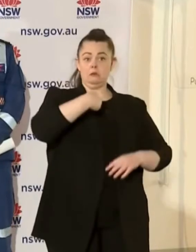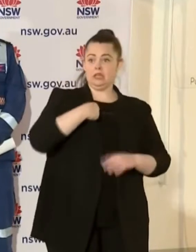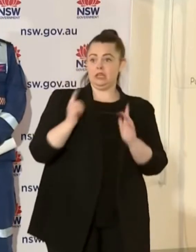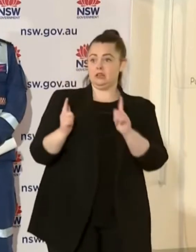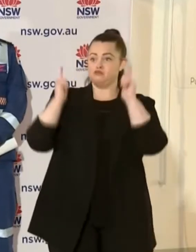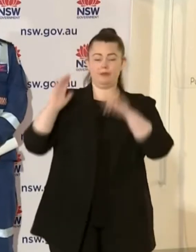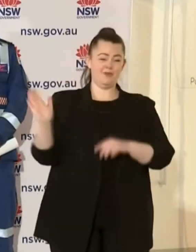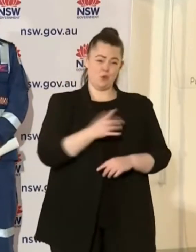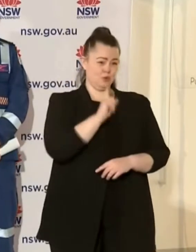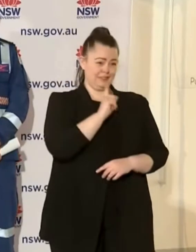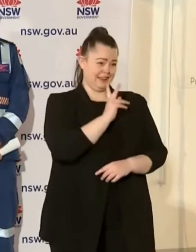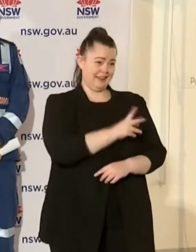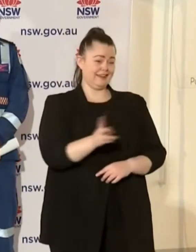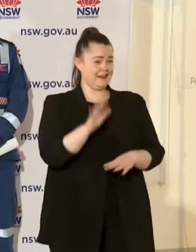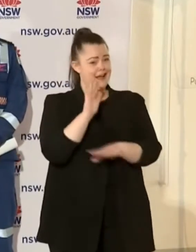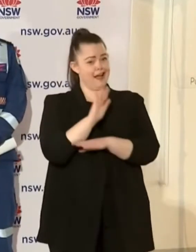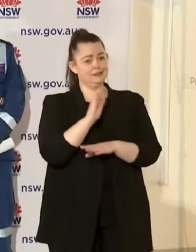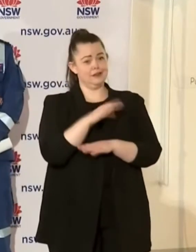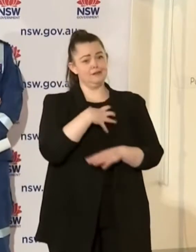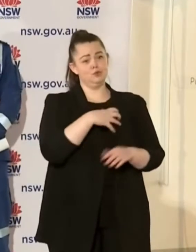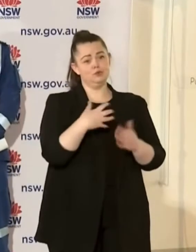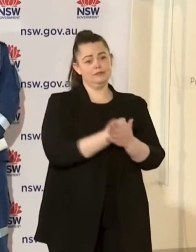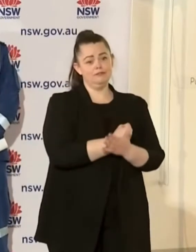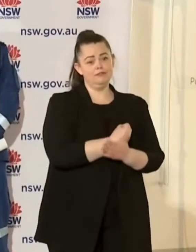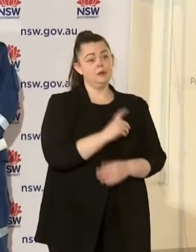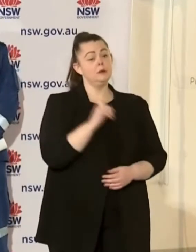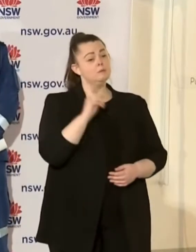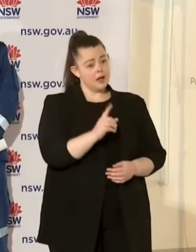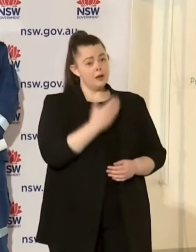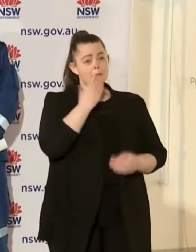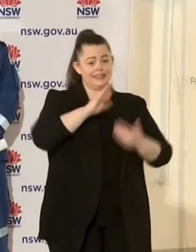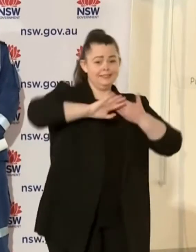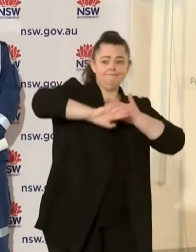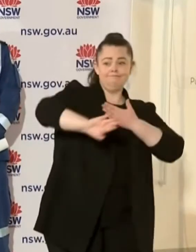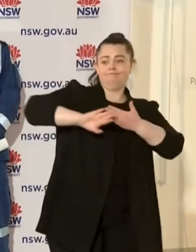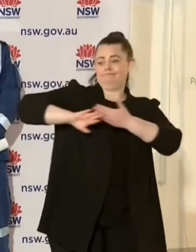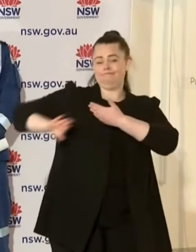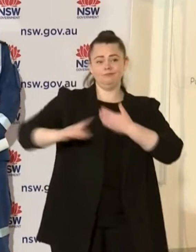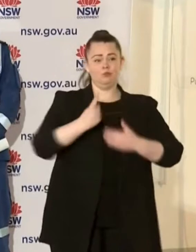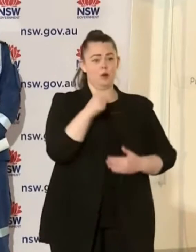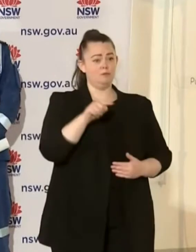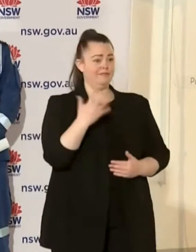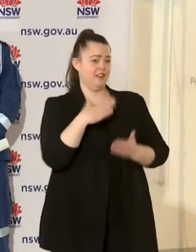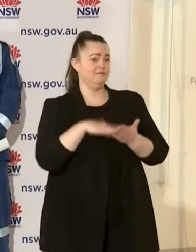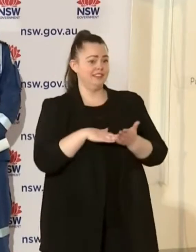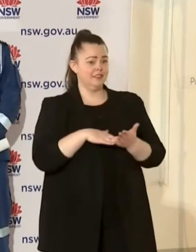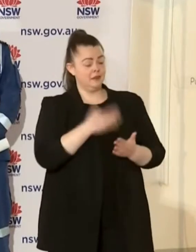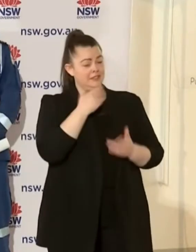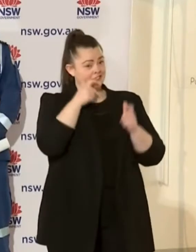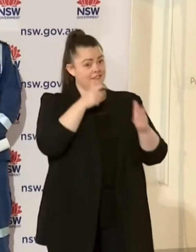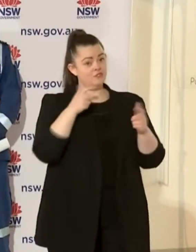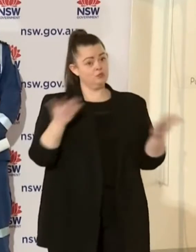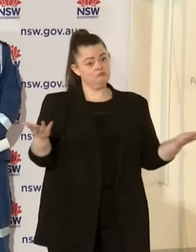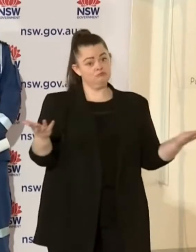say to people who are out and about to maintain your social distance and to just be careful, because while we